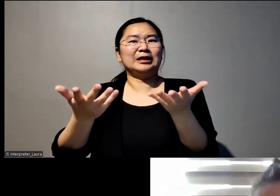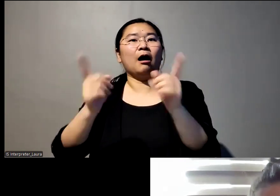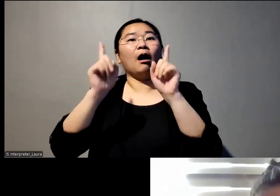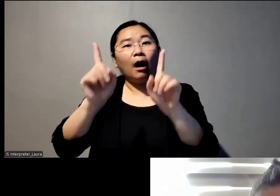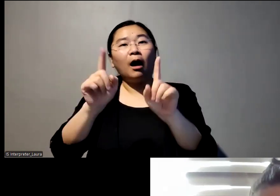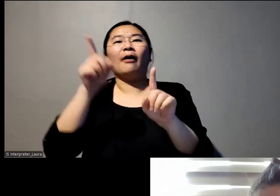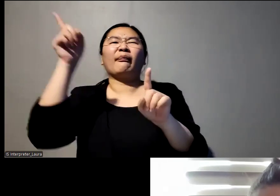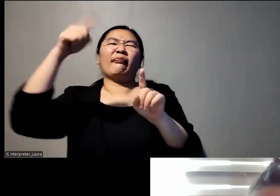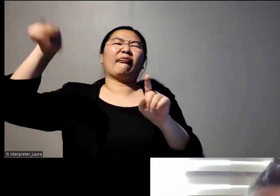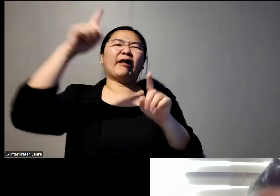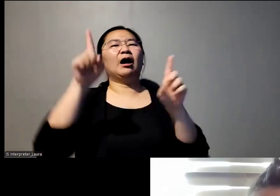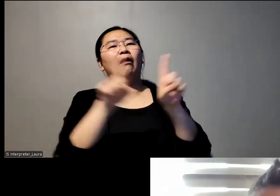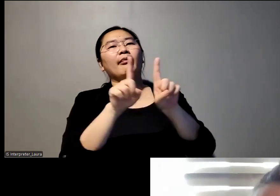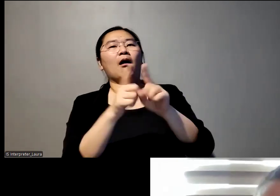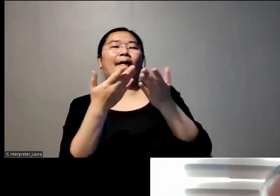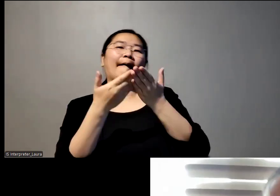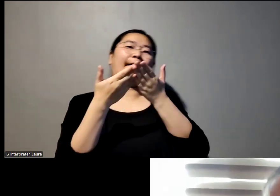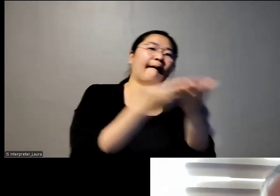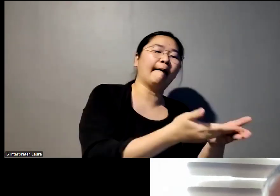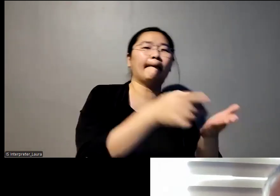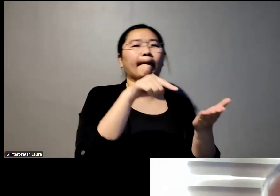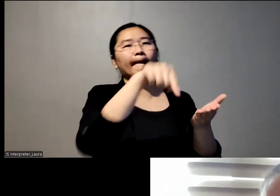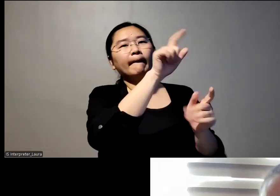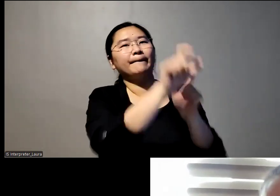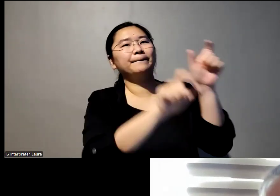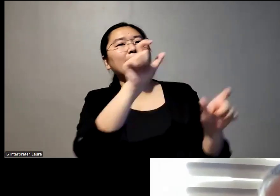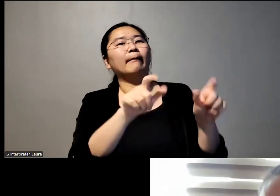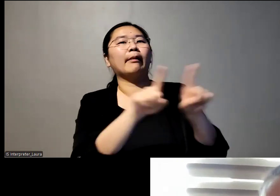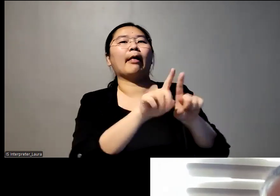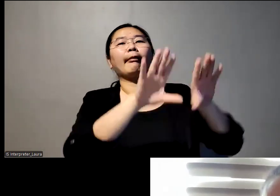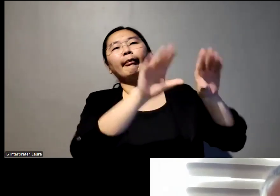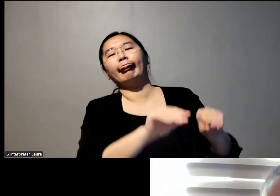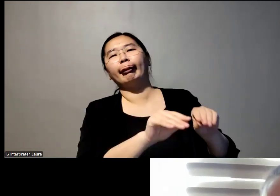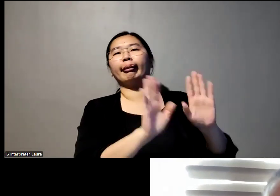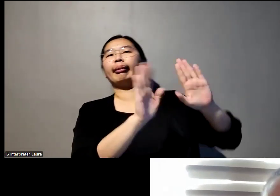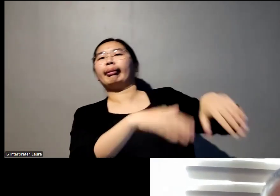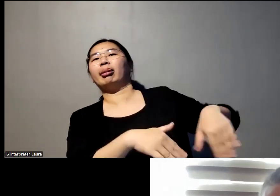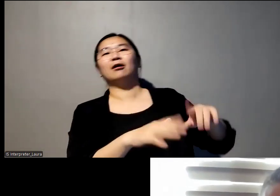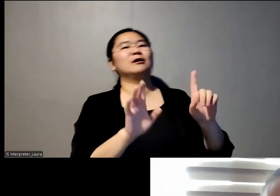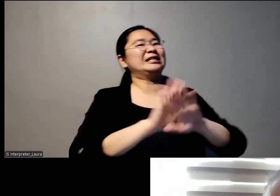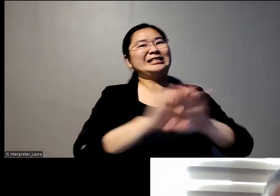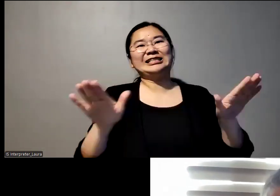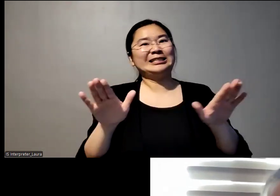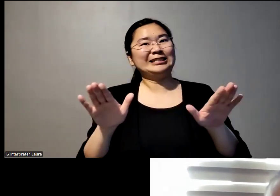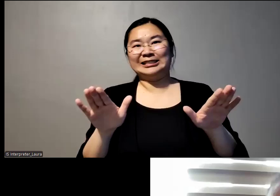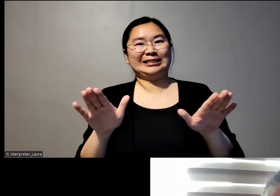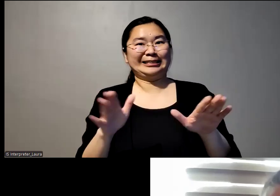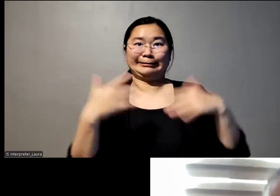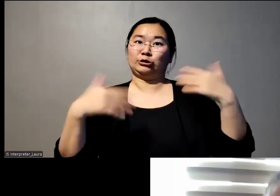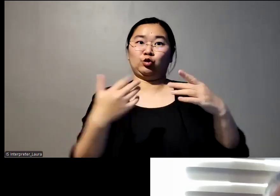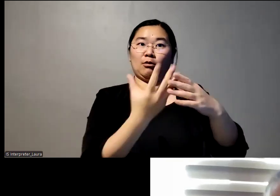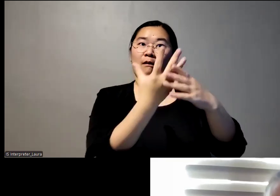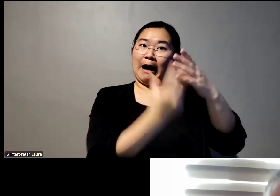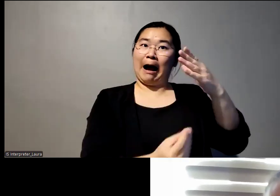you. It's rather tragic that your anecdote echoes the experience in Uganda that Daniel shared about the